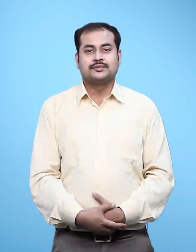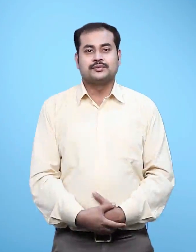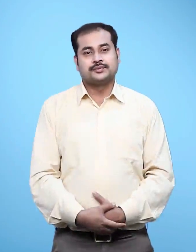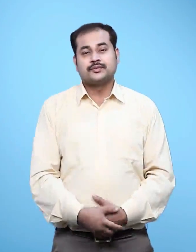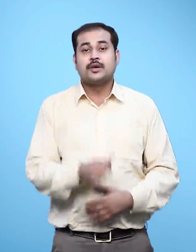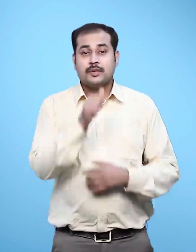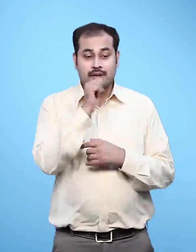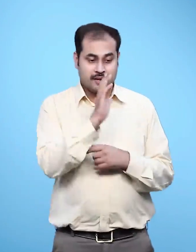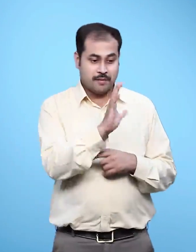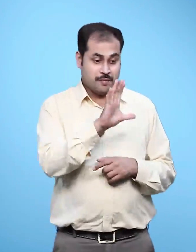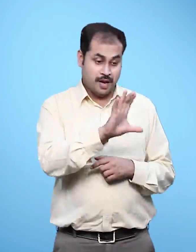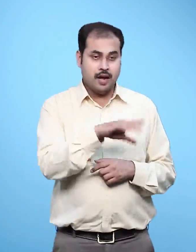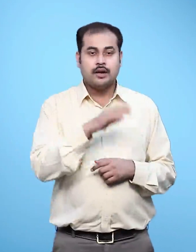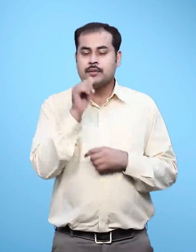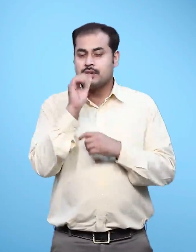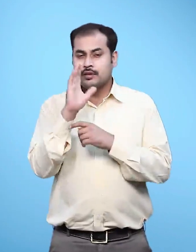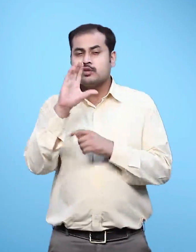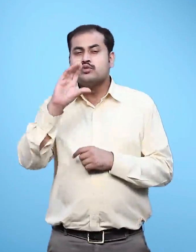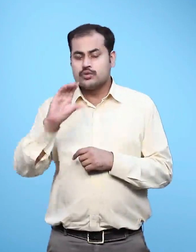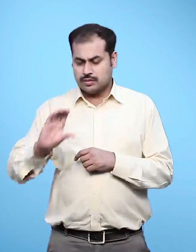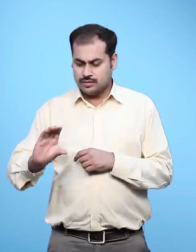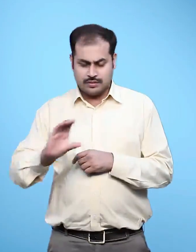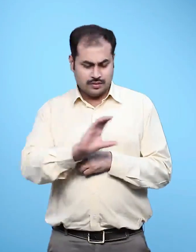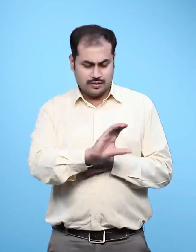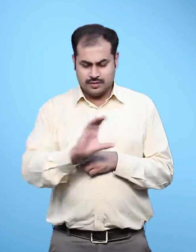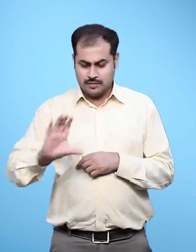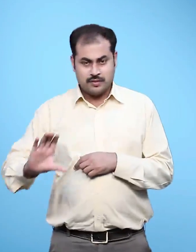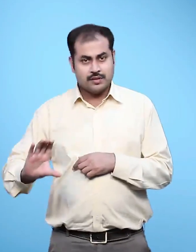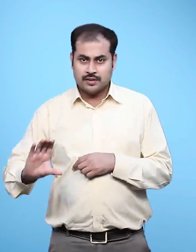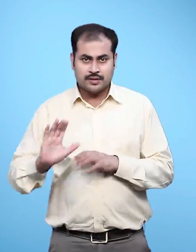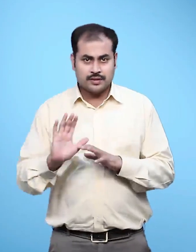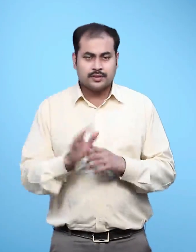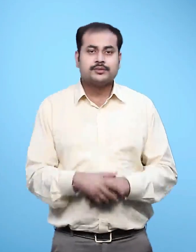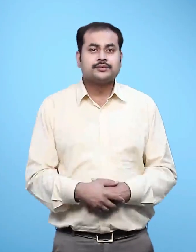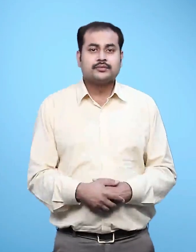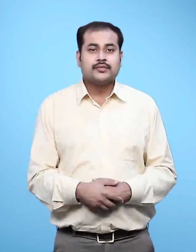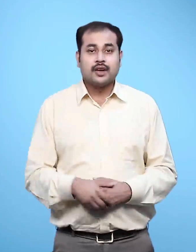Two glasses of different sizes and a bucket of lemon juice is kept on the counter.